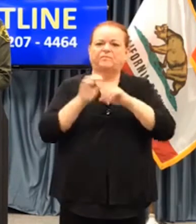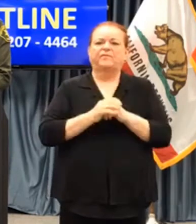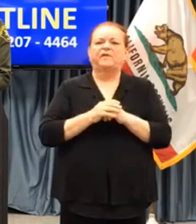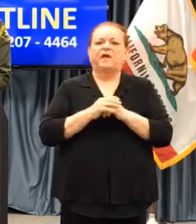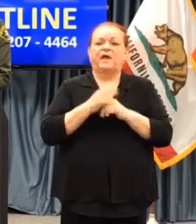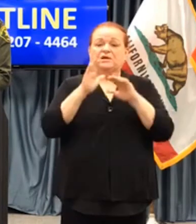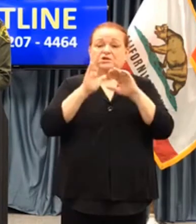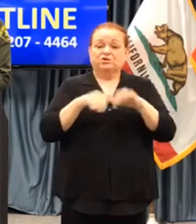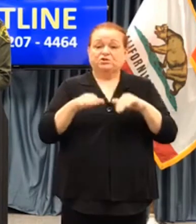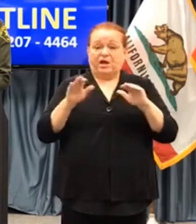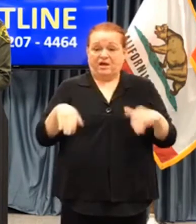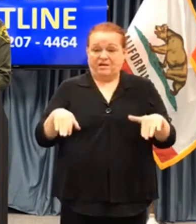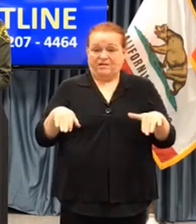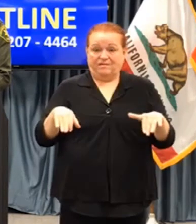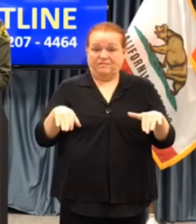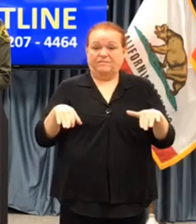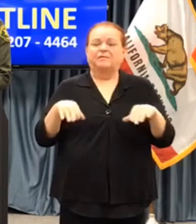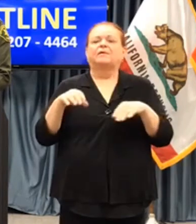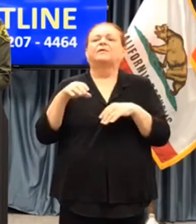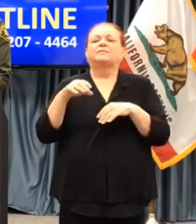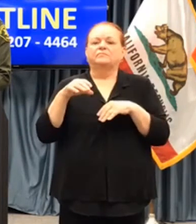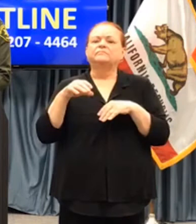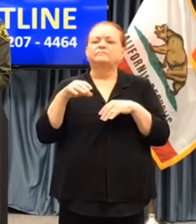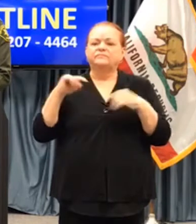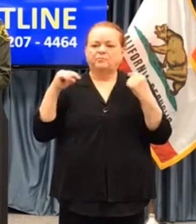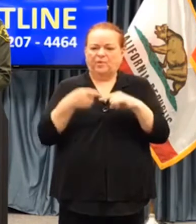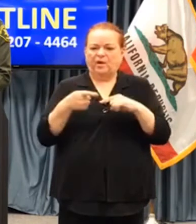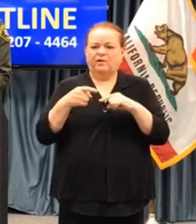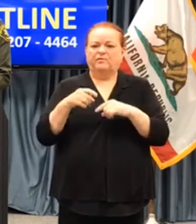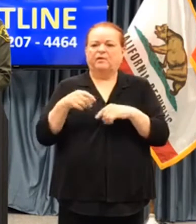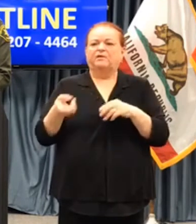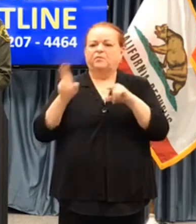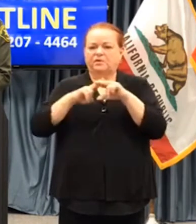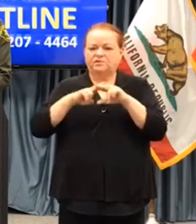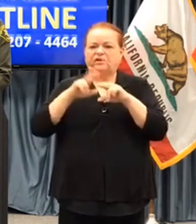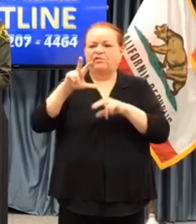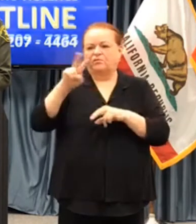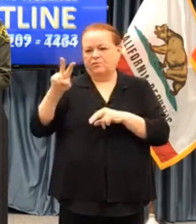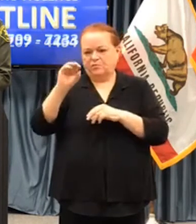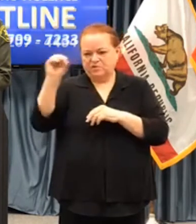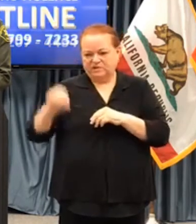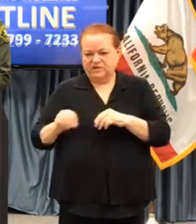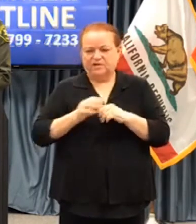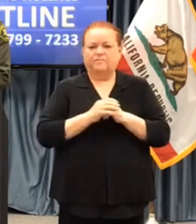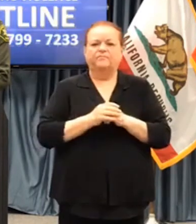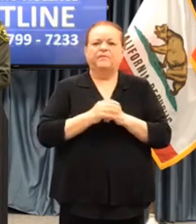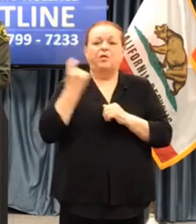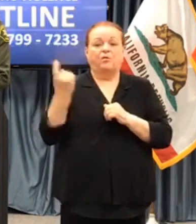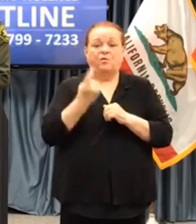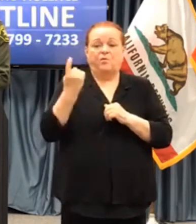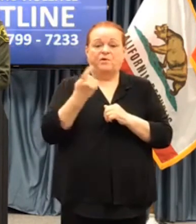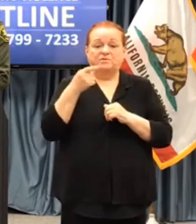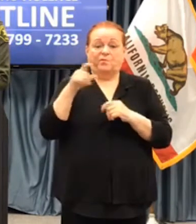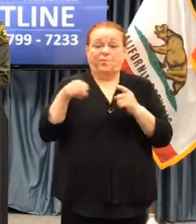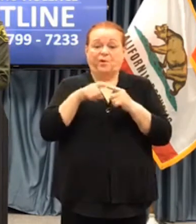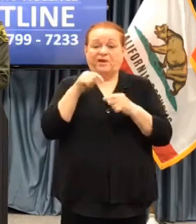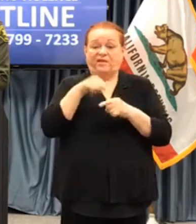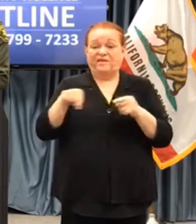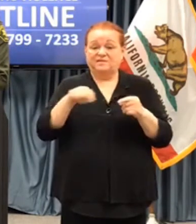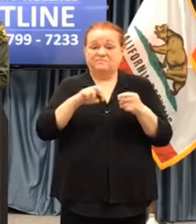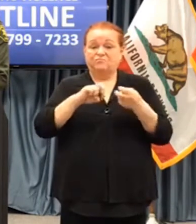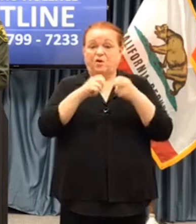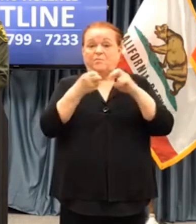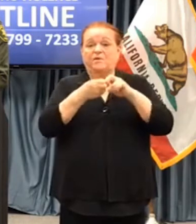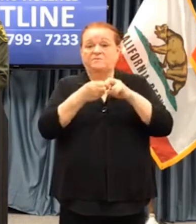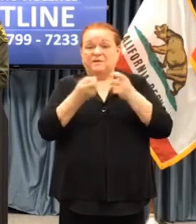calls have increased 30%. As always, when these issues arise, we want you to seek out and get